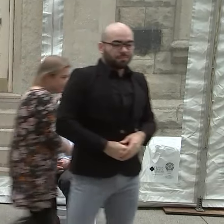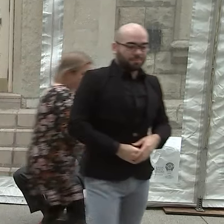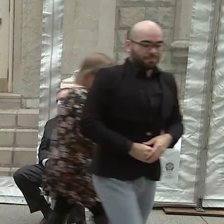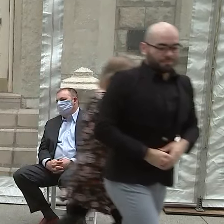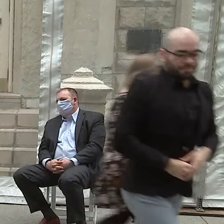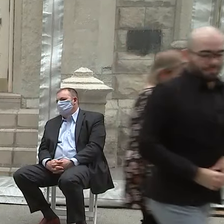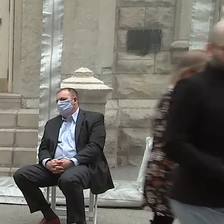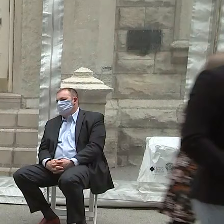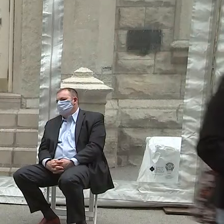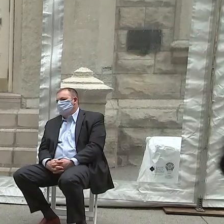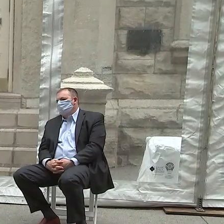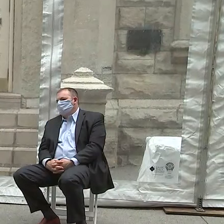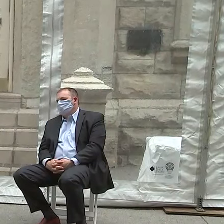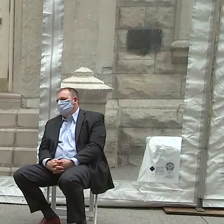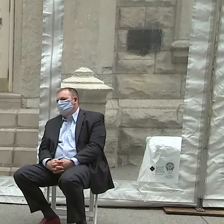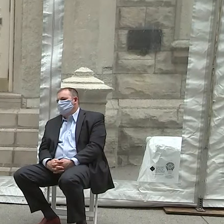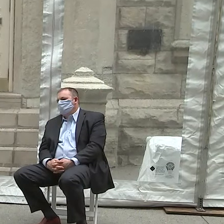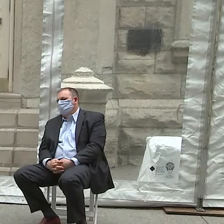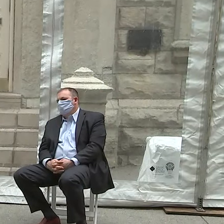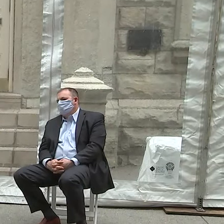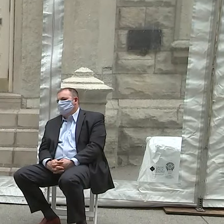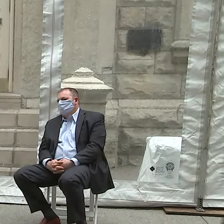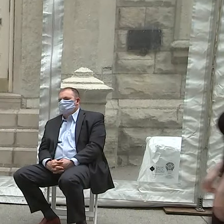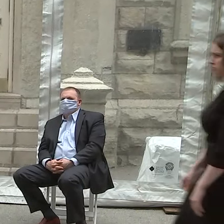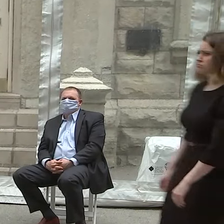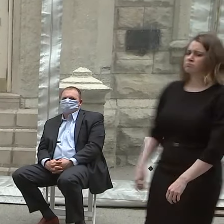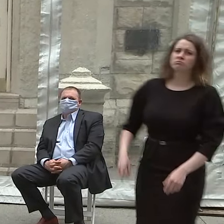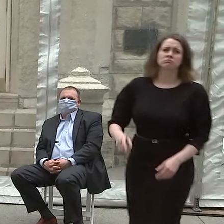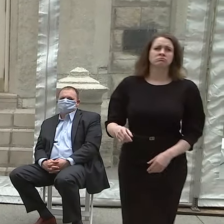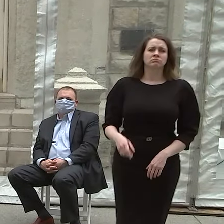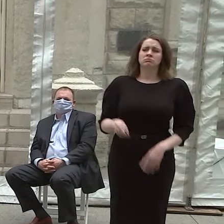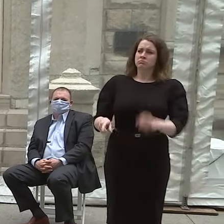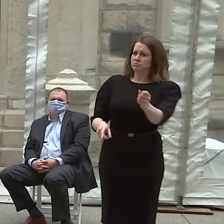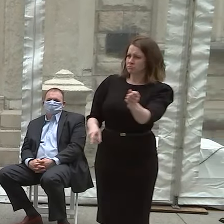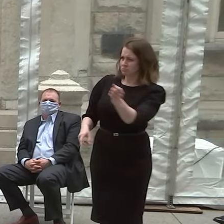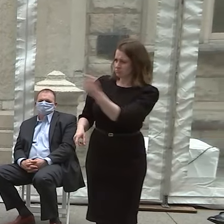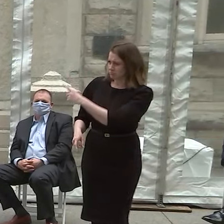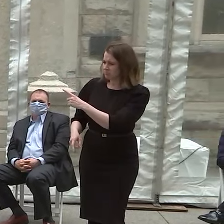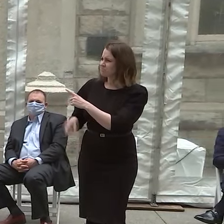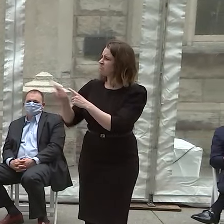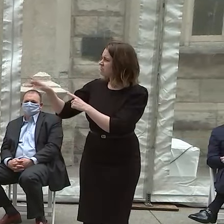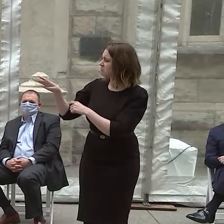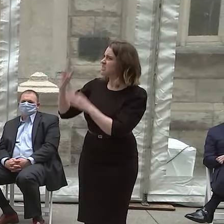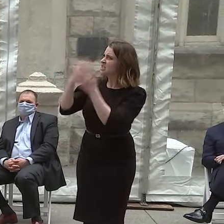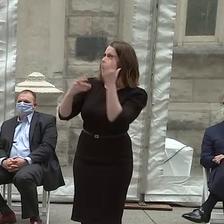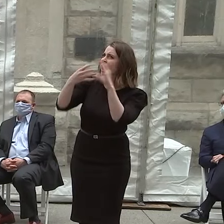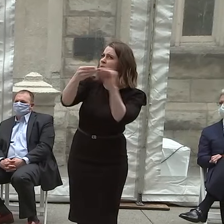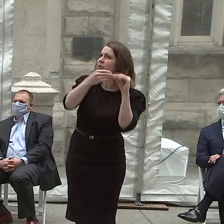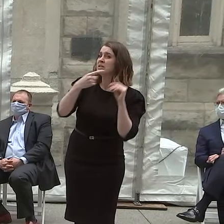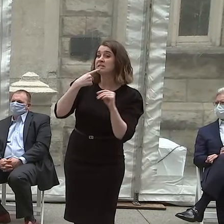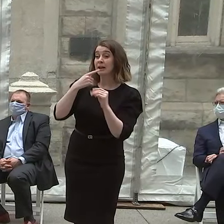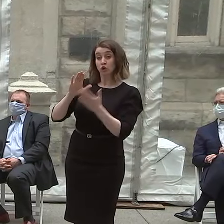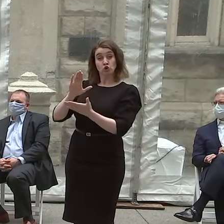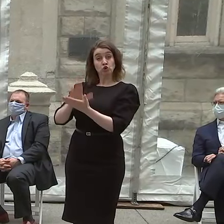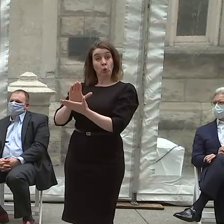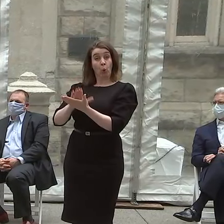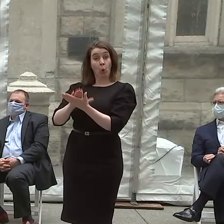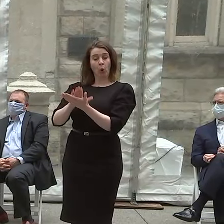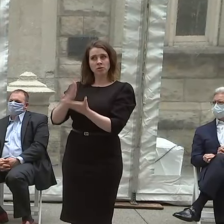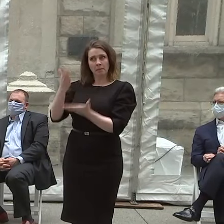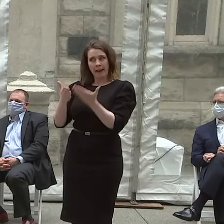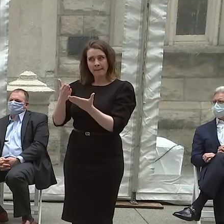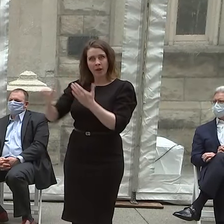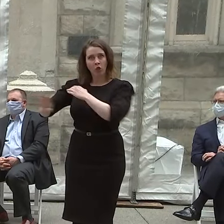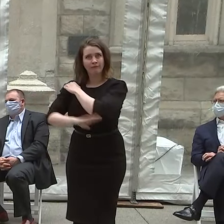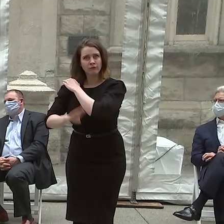report that school in the fall might be virtual as well. Look, we don't